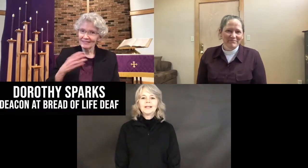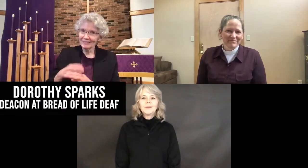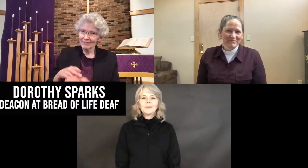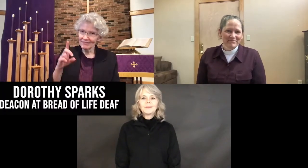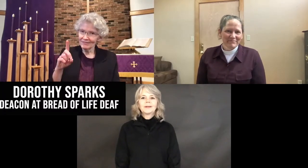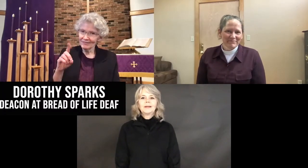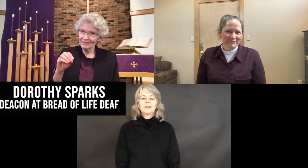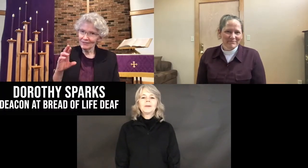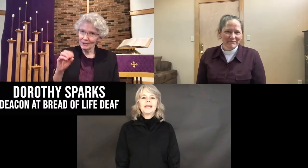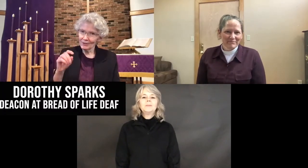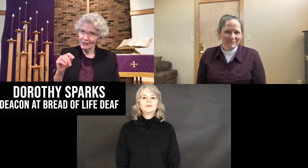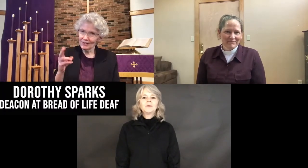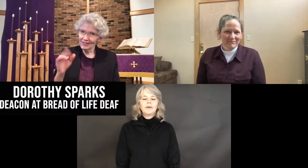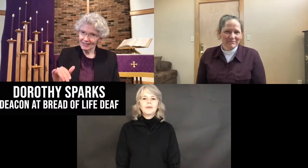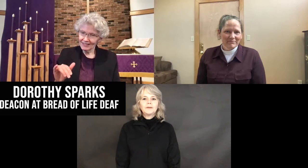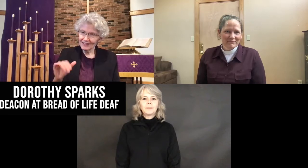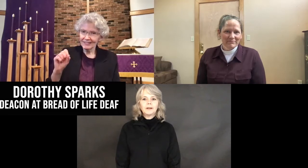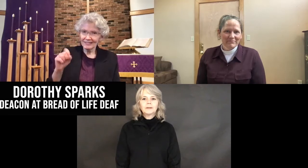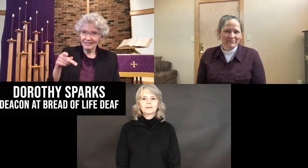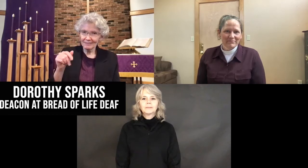Hello, my name is Dorothy Sparks,